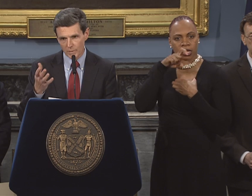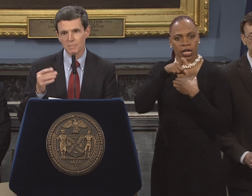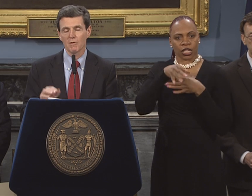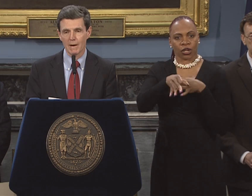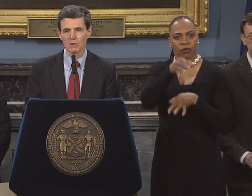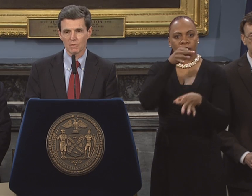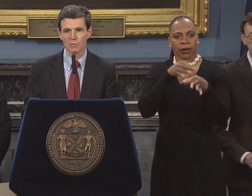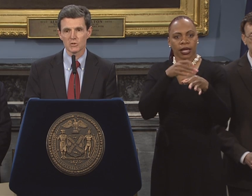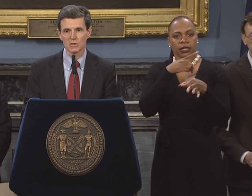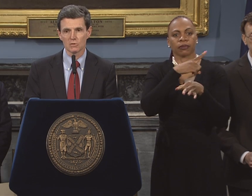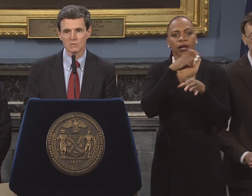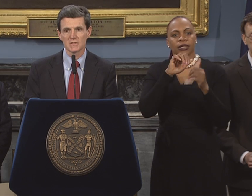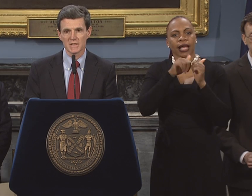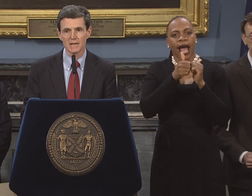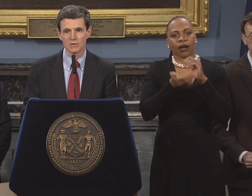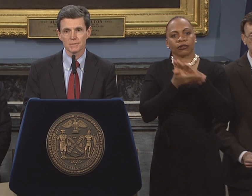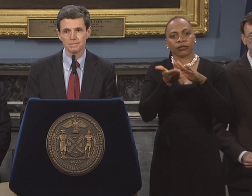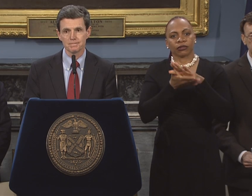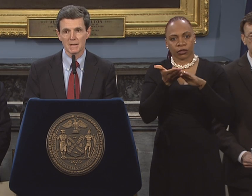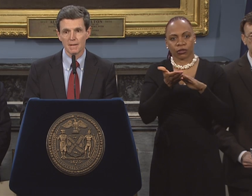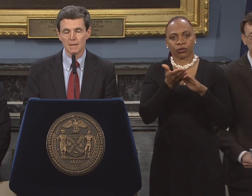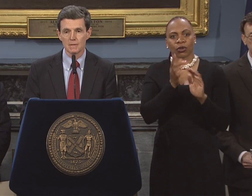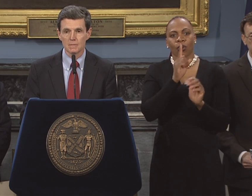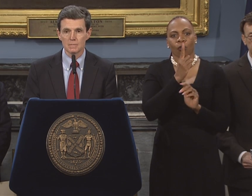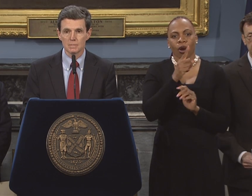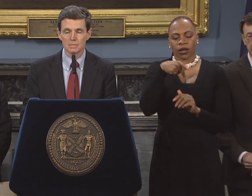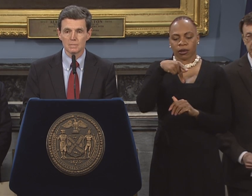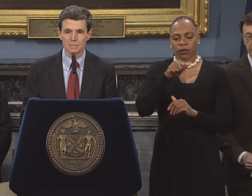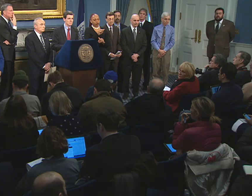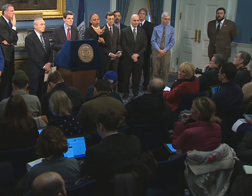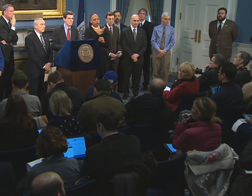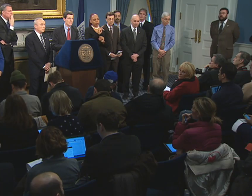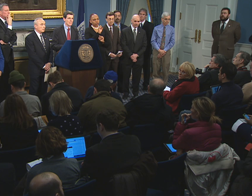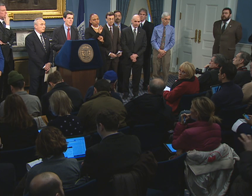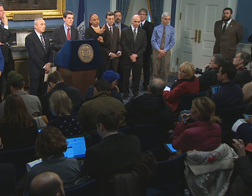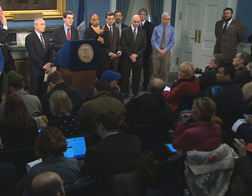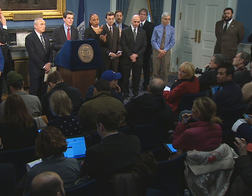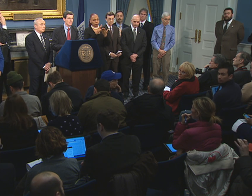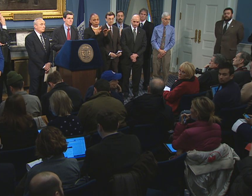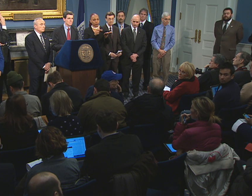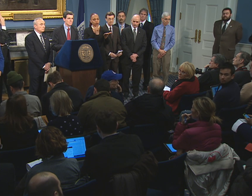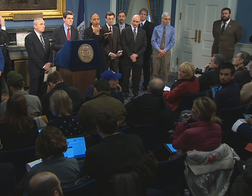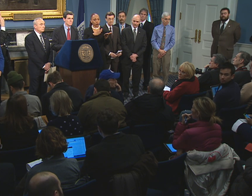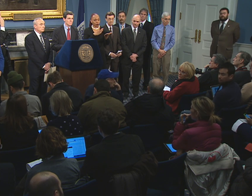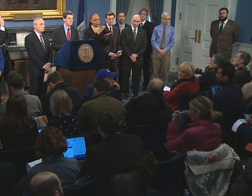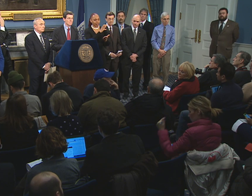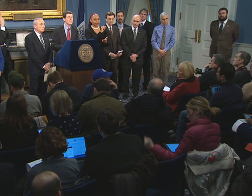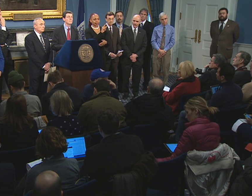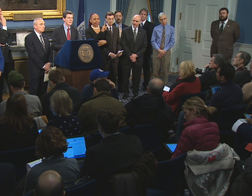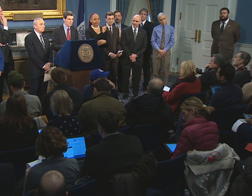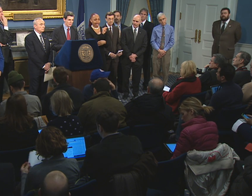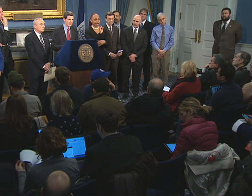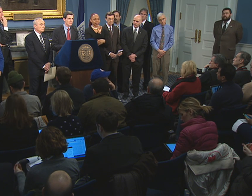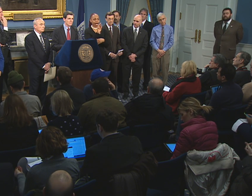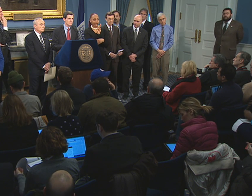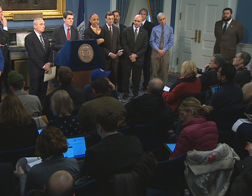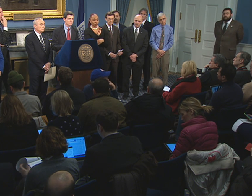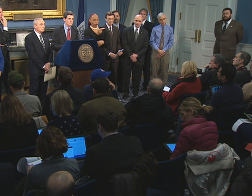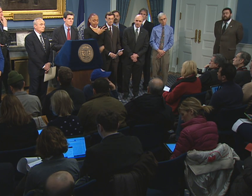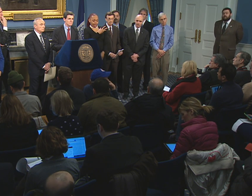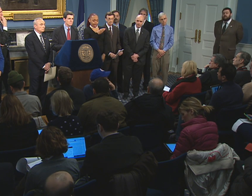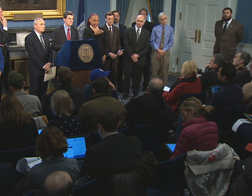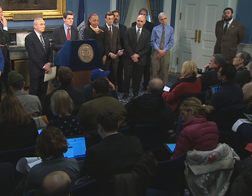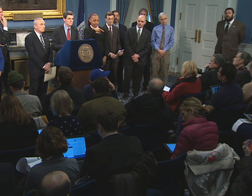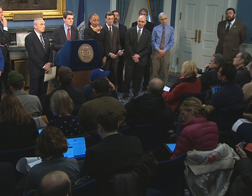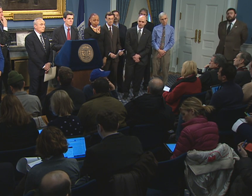performance, one parameter of which includes its age. My understanding is, so it's cast iron, but also plastic? That's correct. The decision was